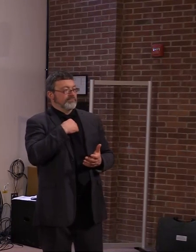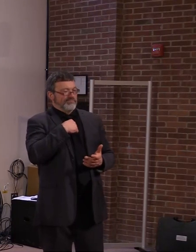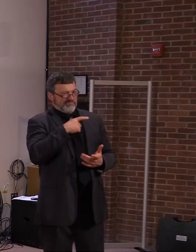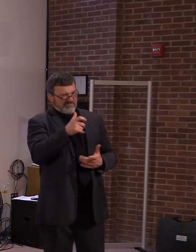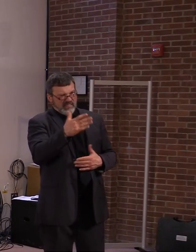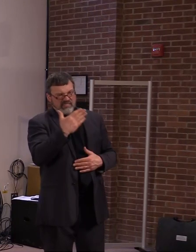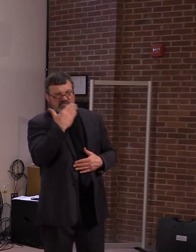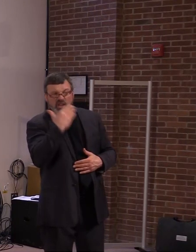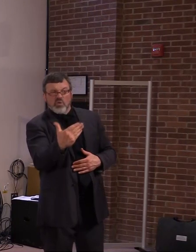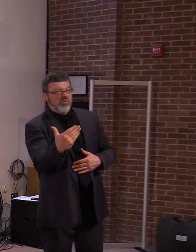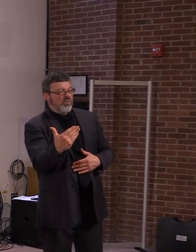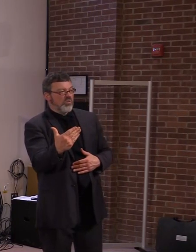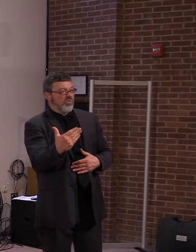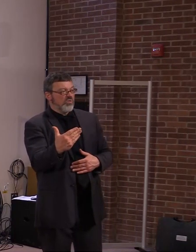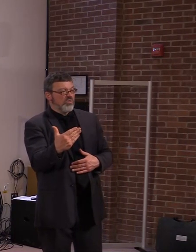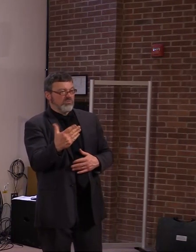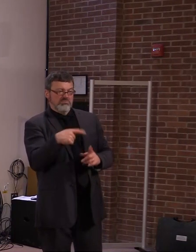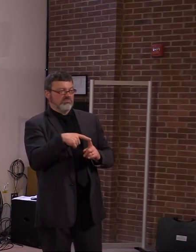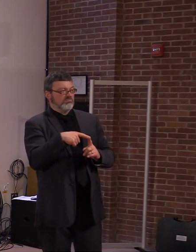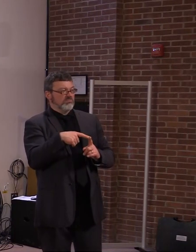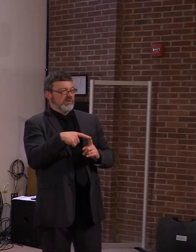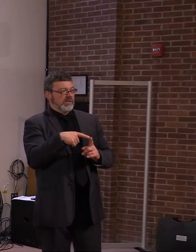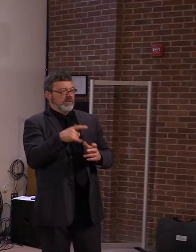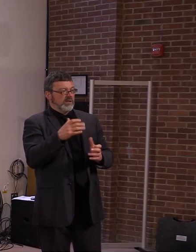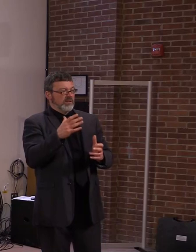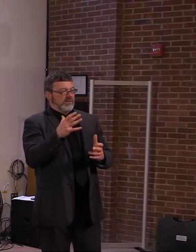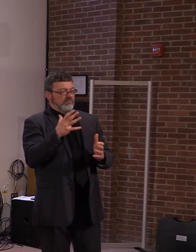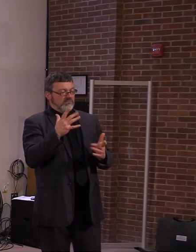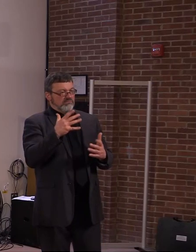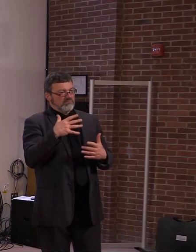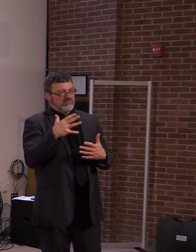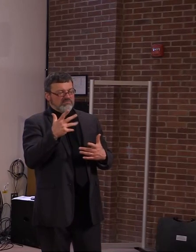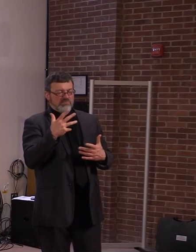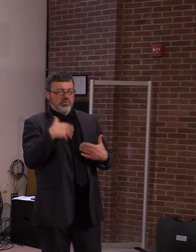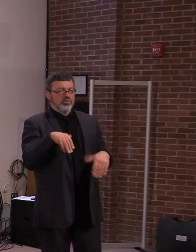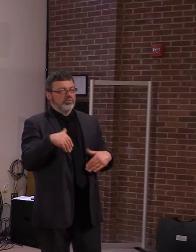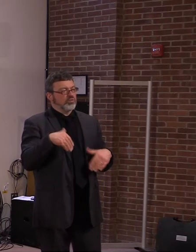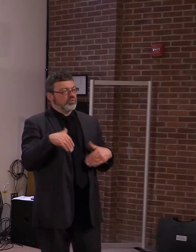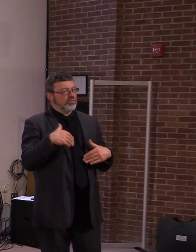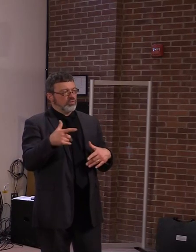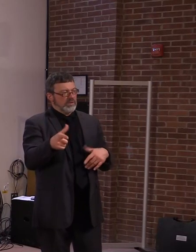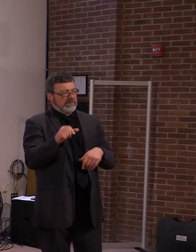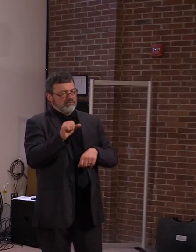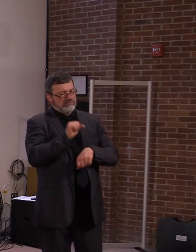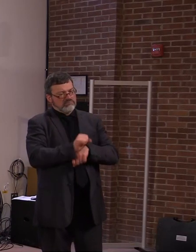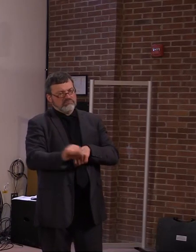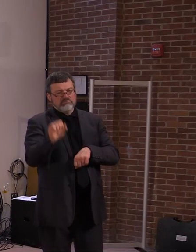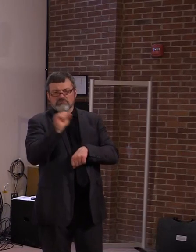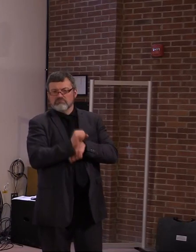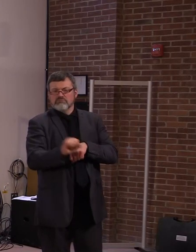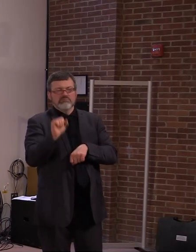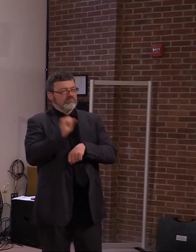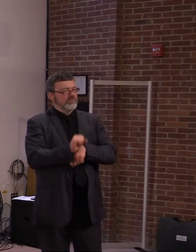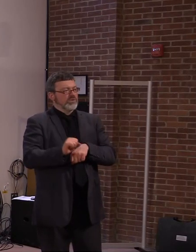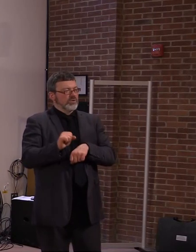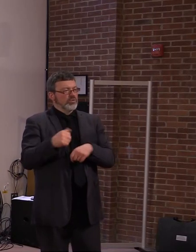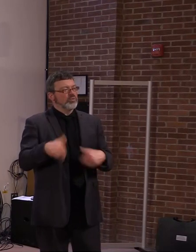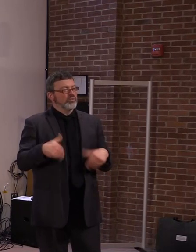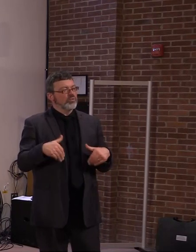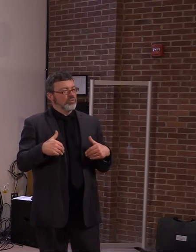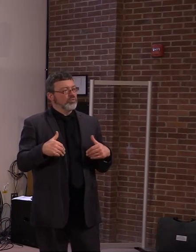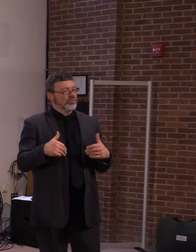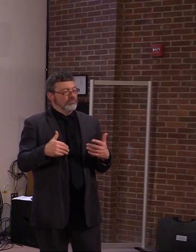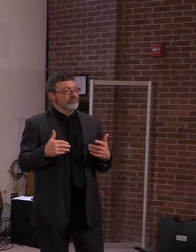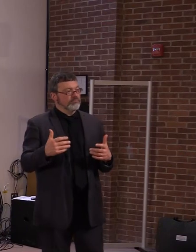to what they're doing and how they're doing it. We have tried to relieve pressure for them